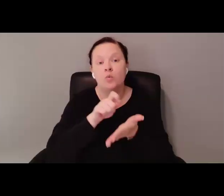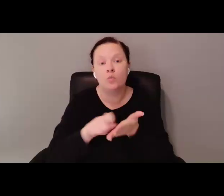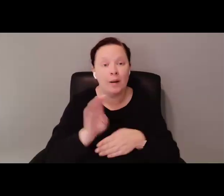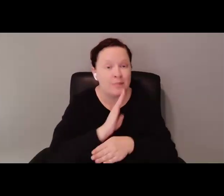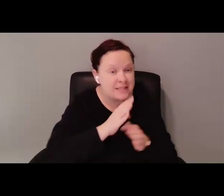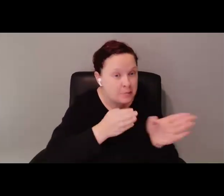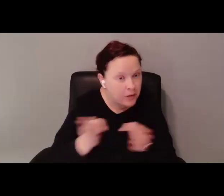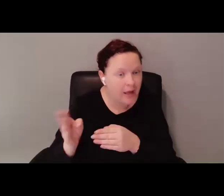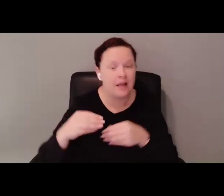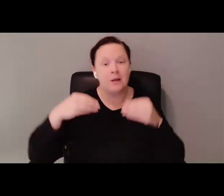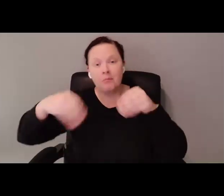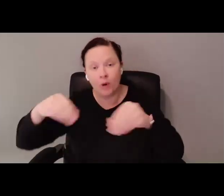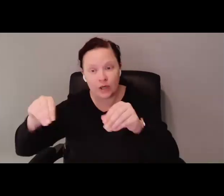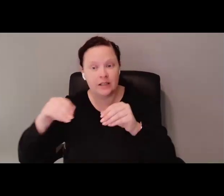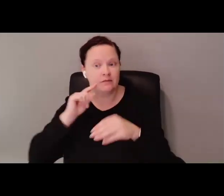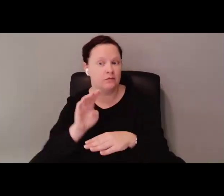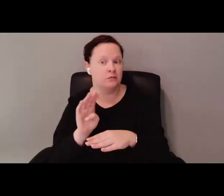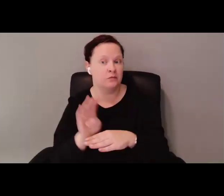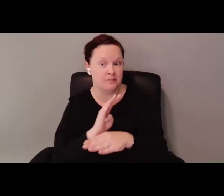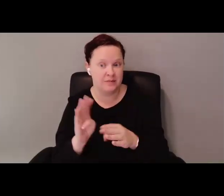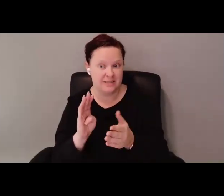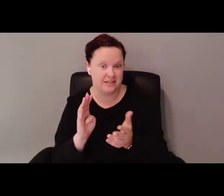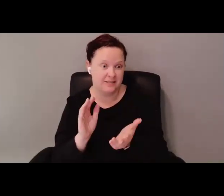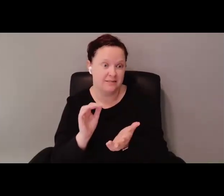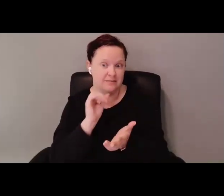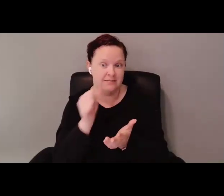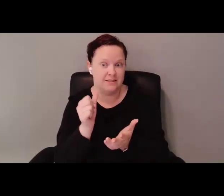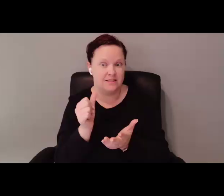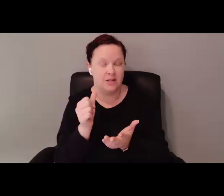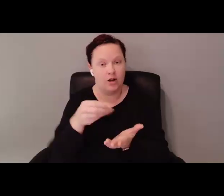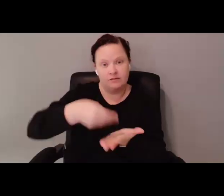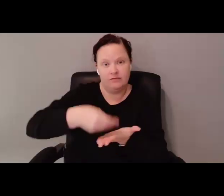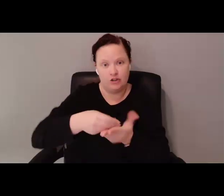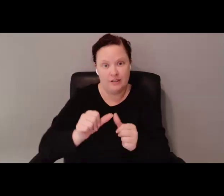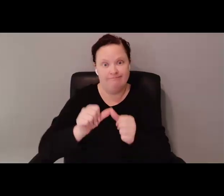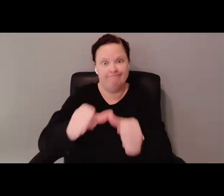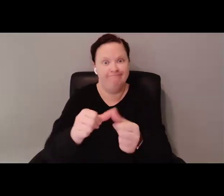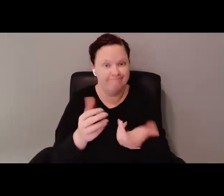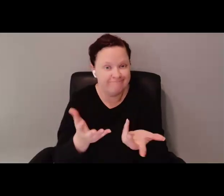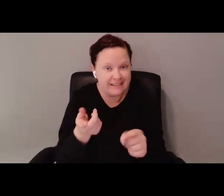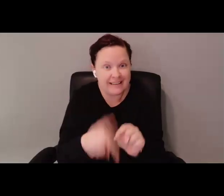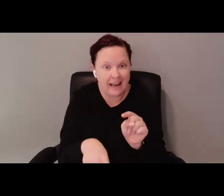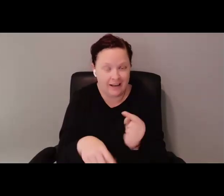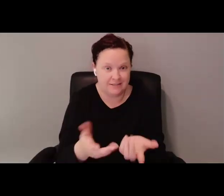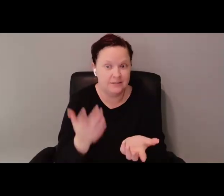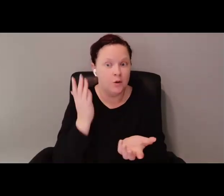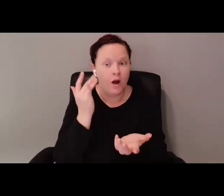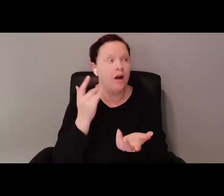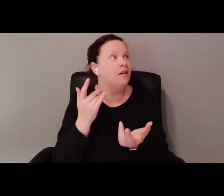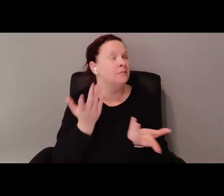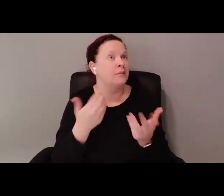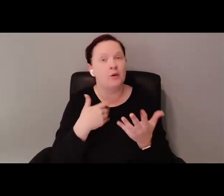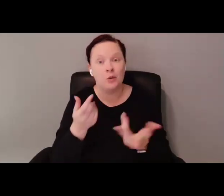doing marketing for business that's not going to be financially solvent, because I'm spending 20 hours